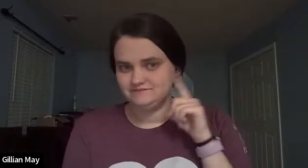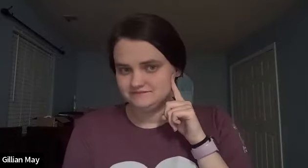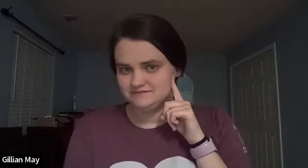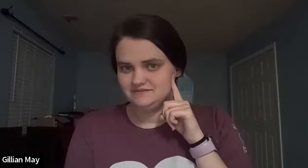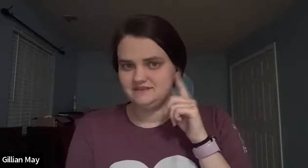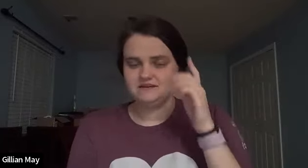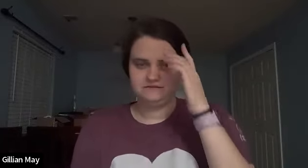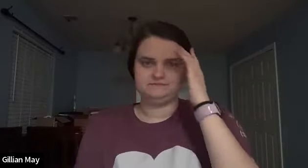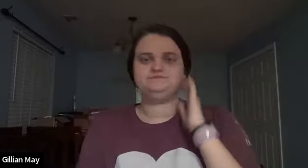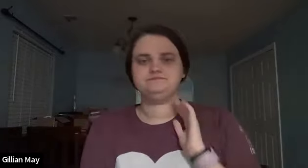Deaf.